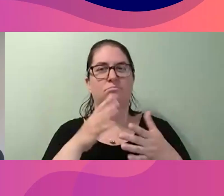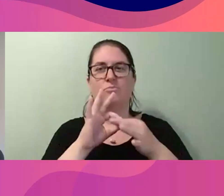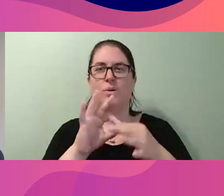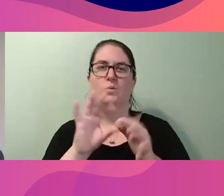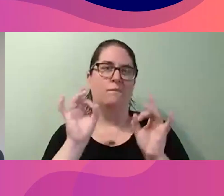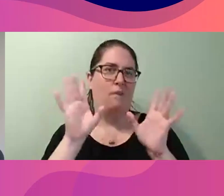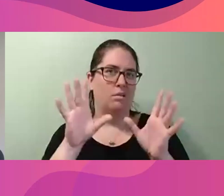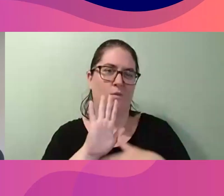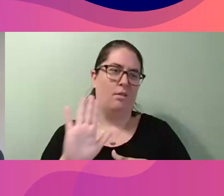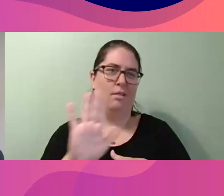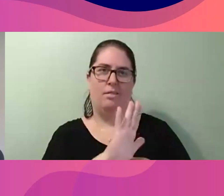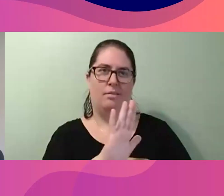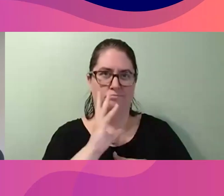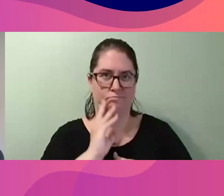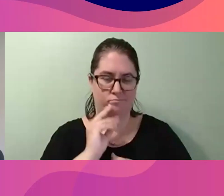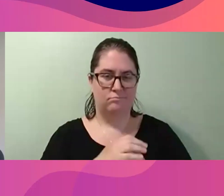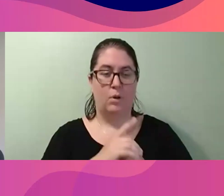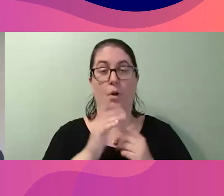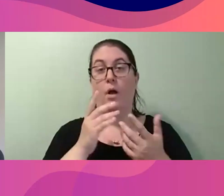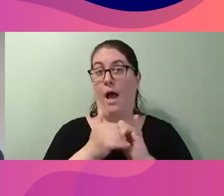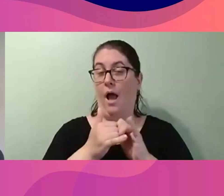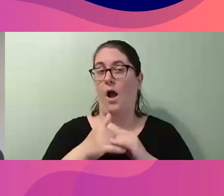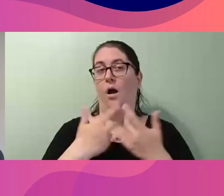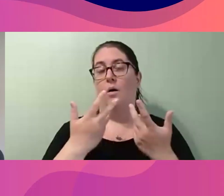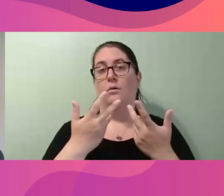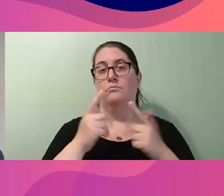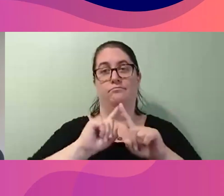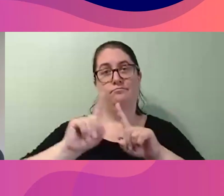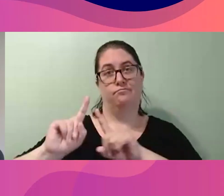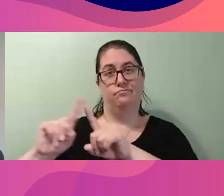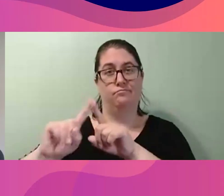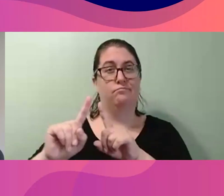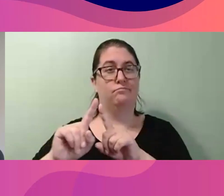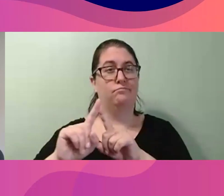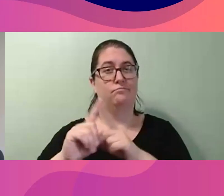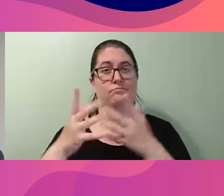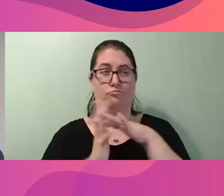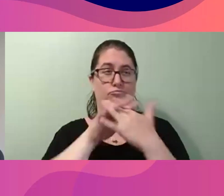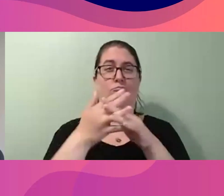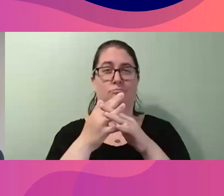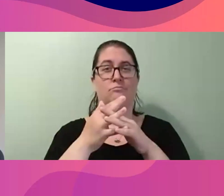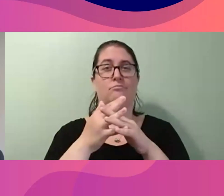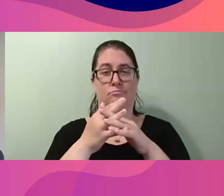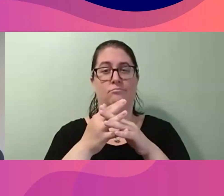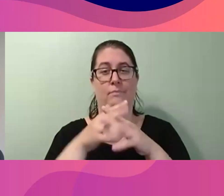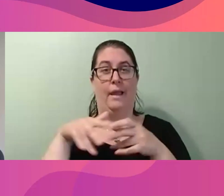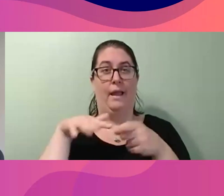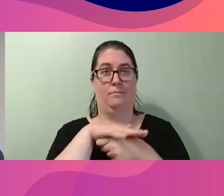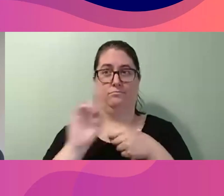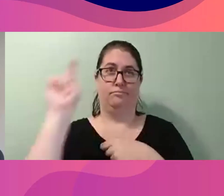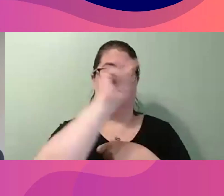cycle through collaborative, innovative, cross-sectoral, cross-disciplinary, and cross-jurisdictional